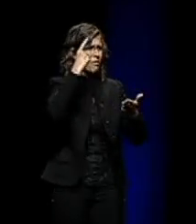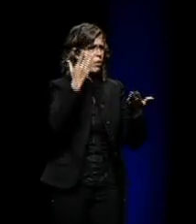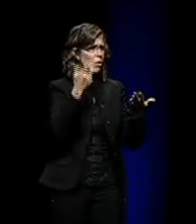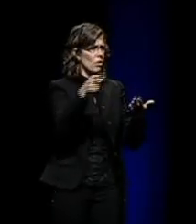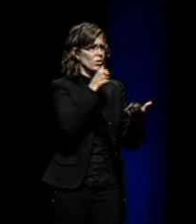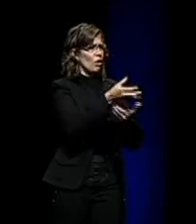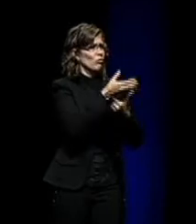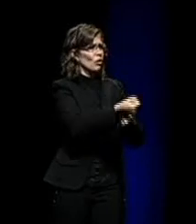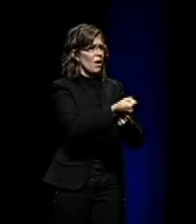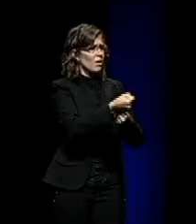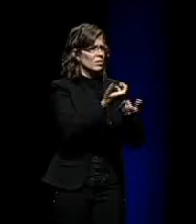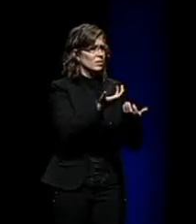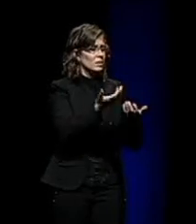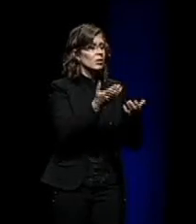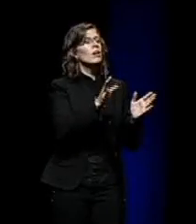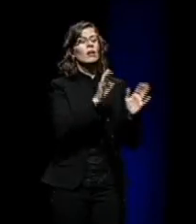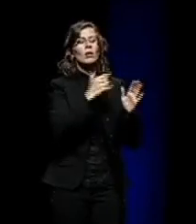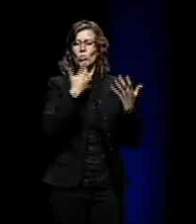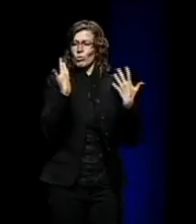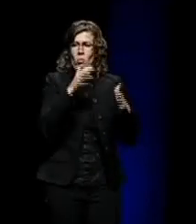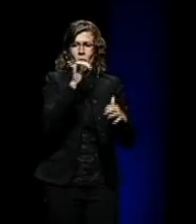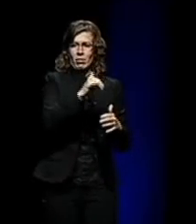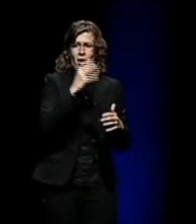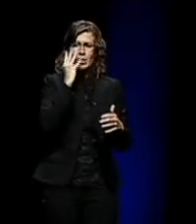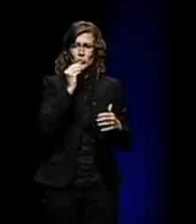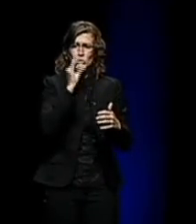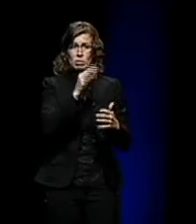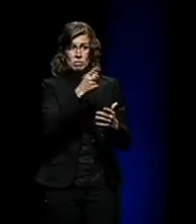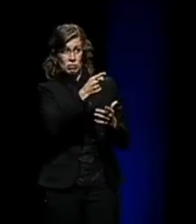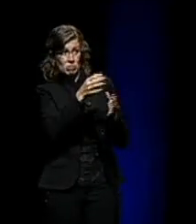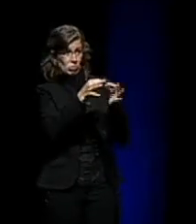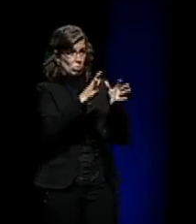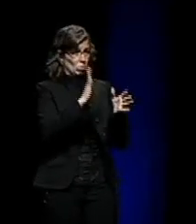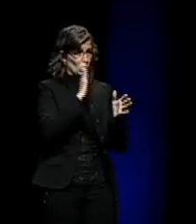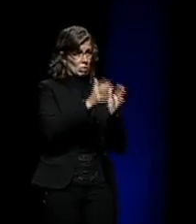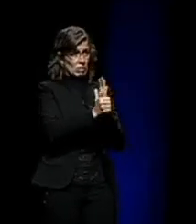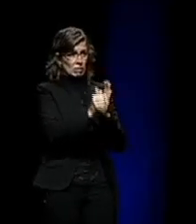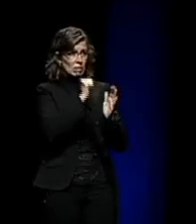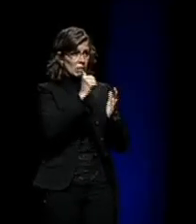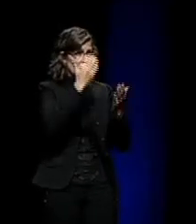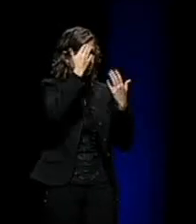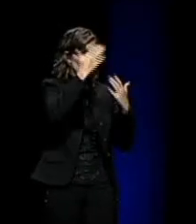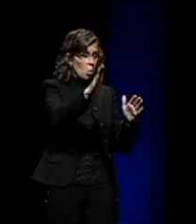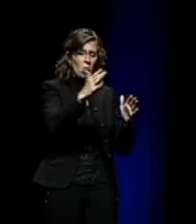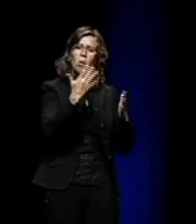a reliable credential that people can count on. Then there's certification objectives.